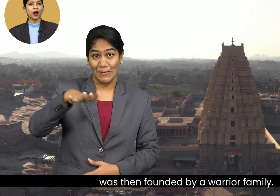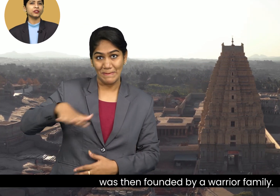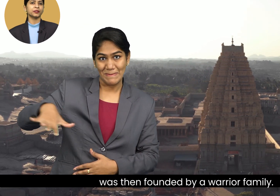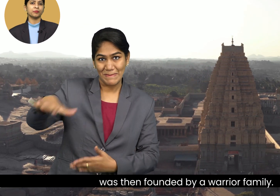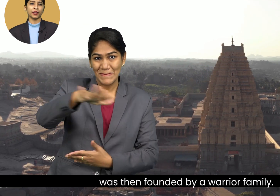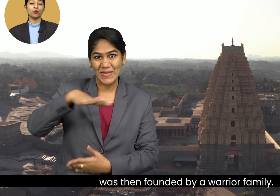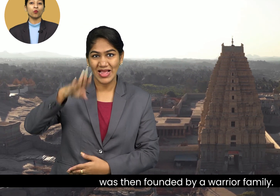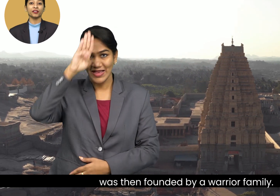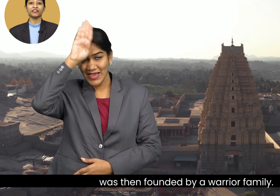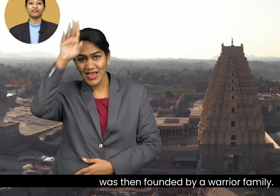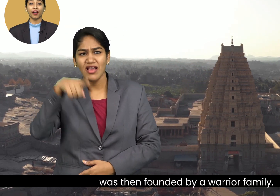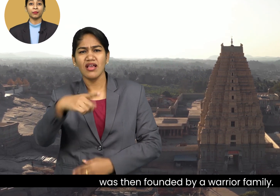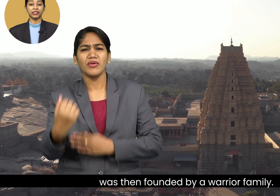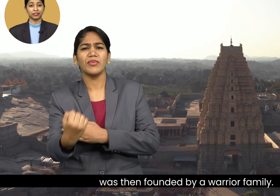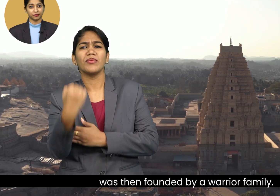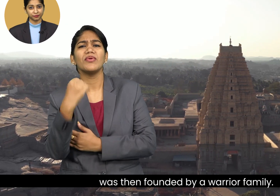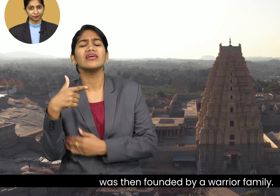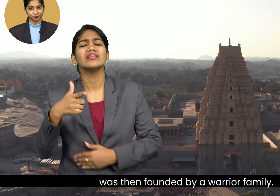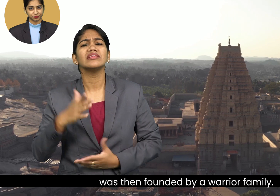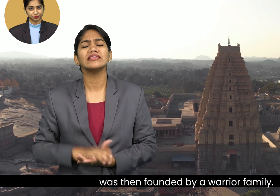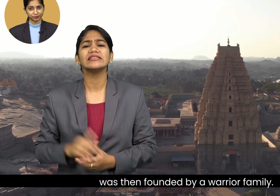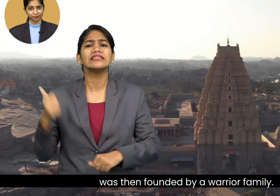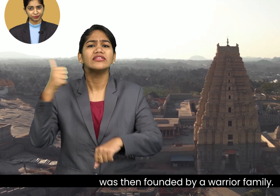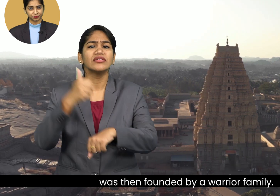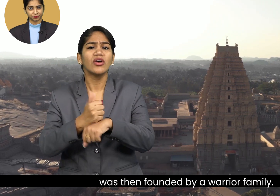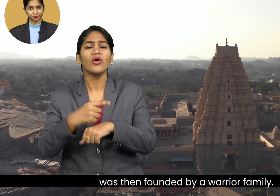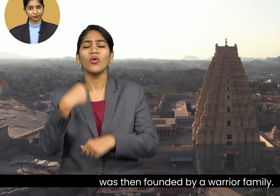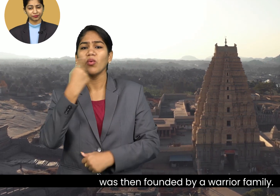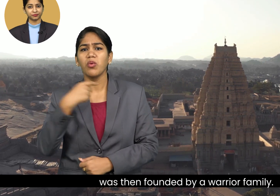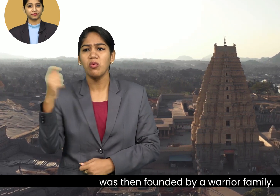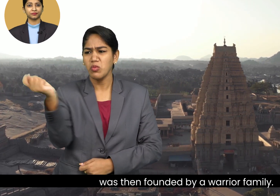wasn't founded by a warrior family.